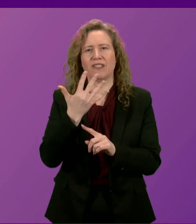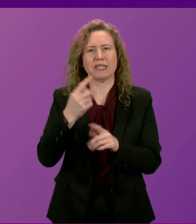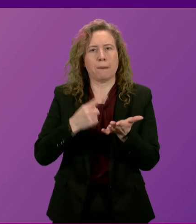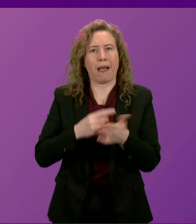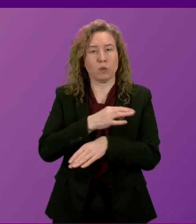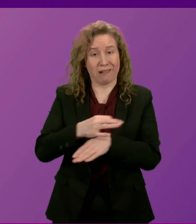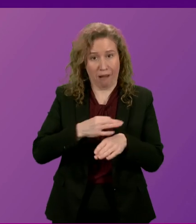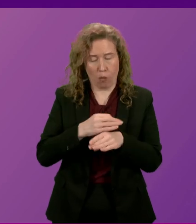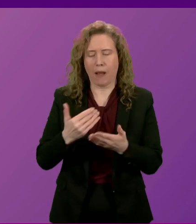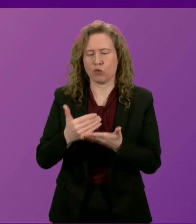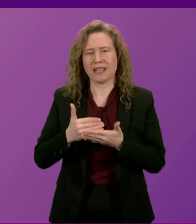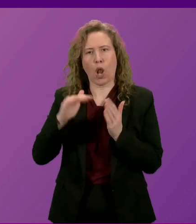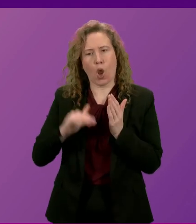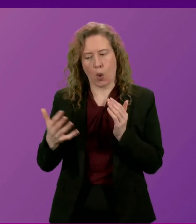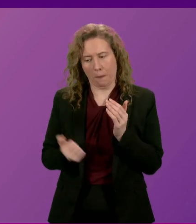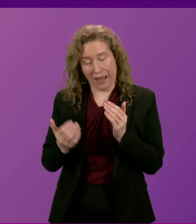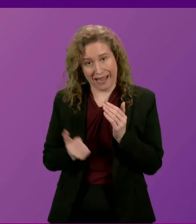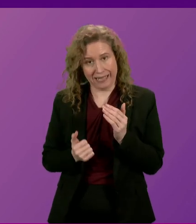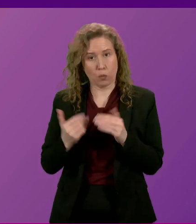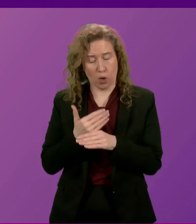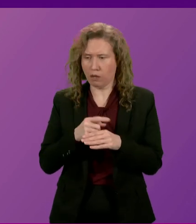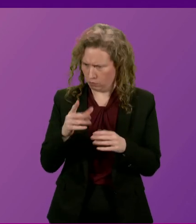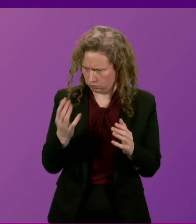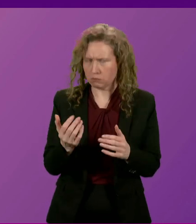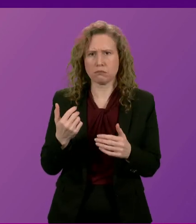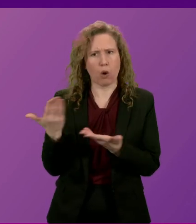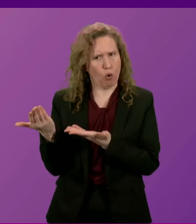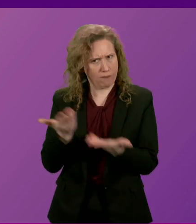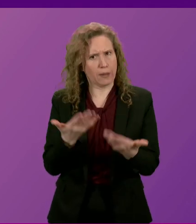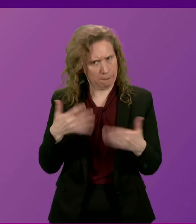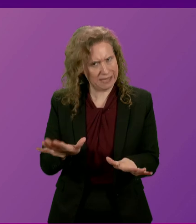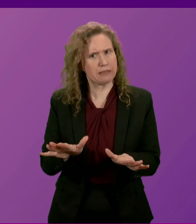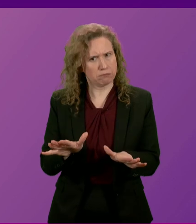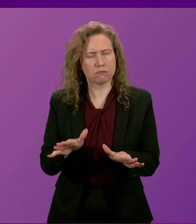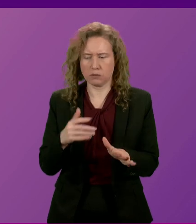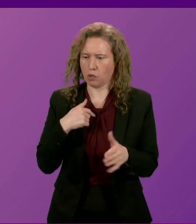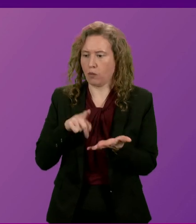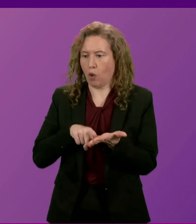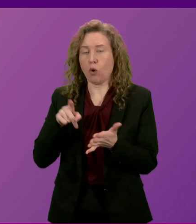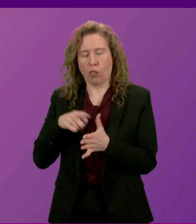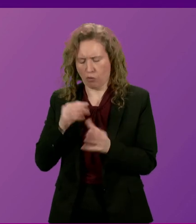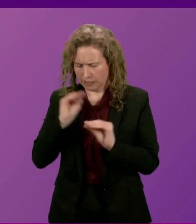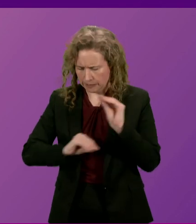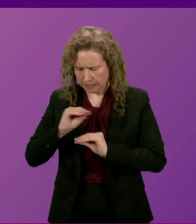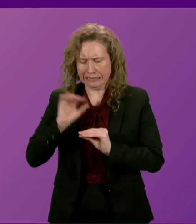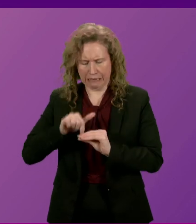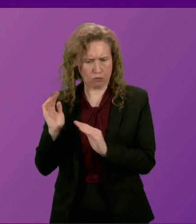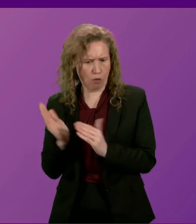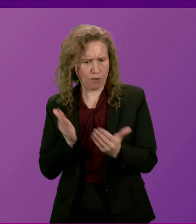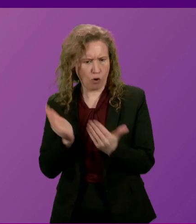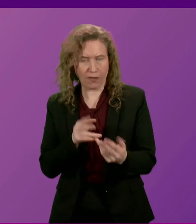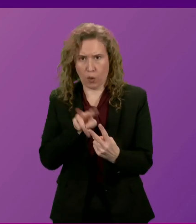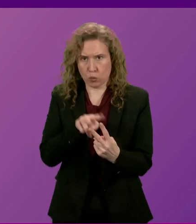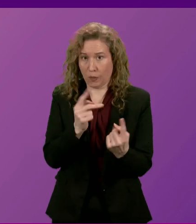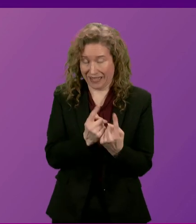of low-paid workers, and that was fulfilled by the response of local authorities. So for that